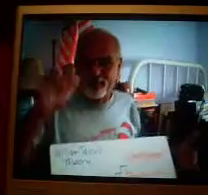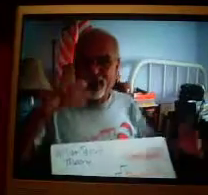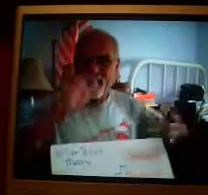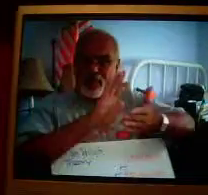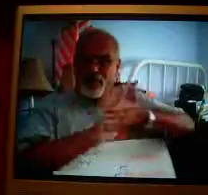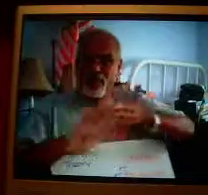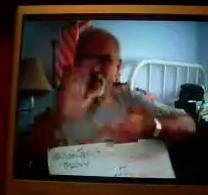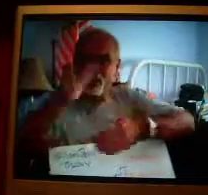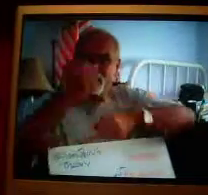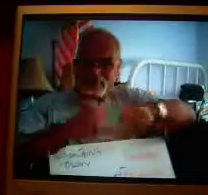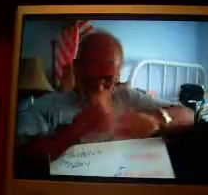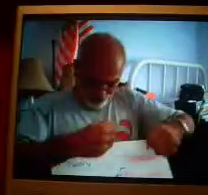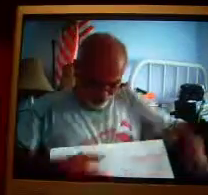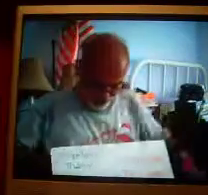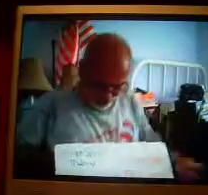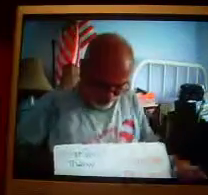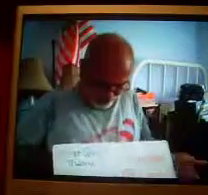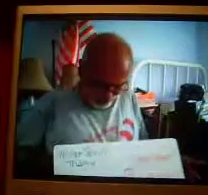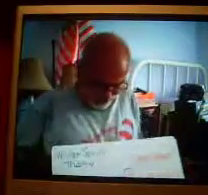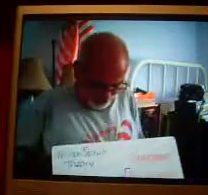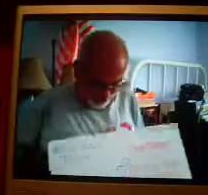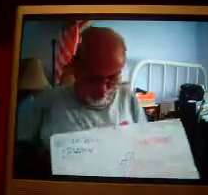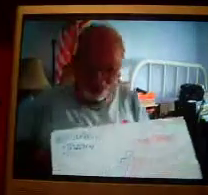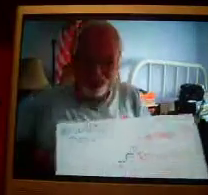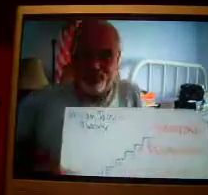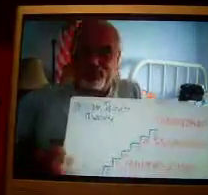Okay, so that's college years.